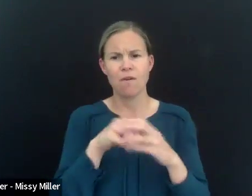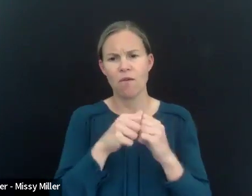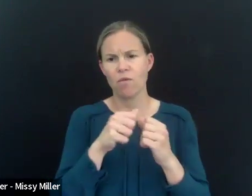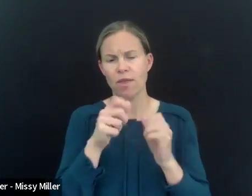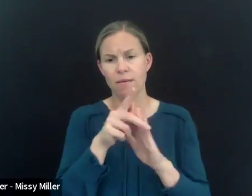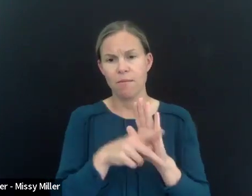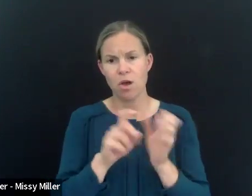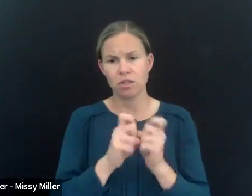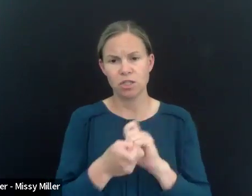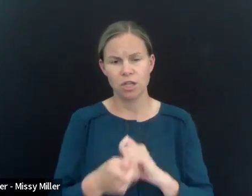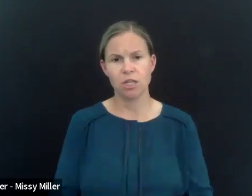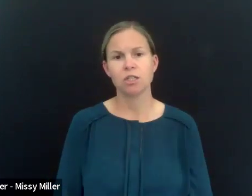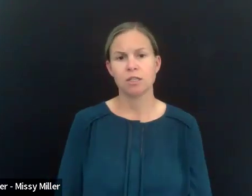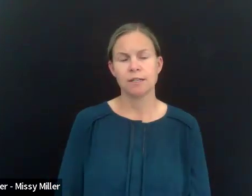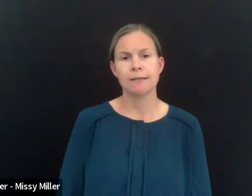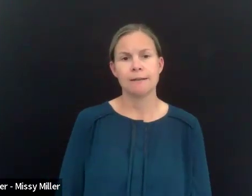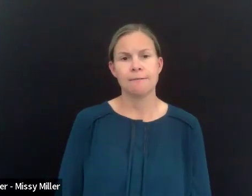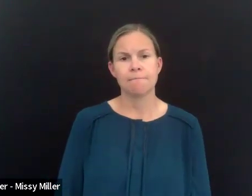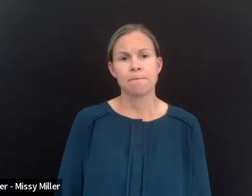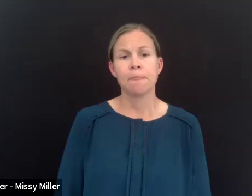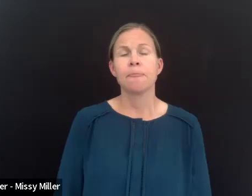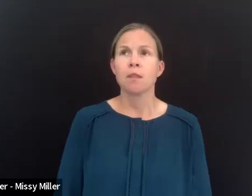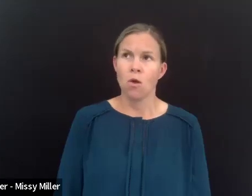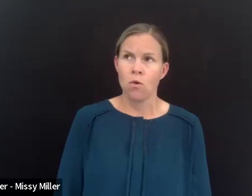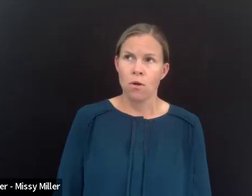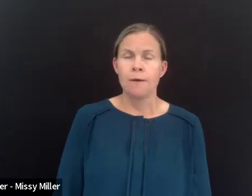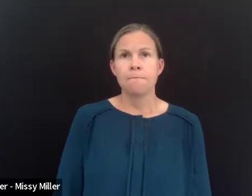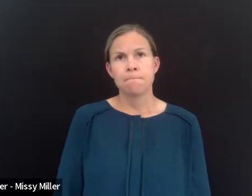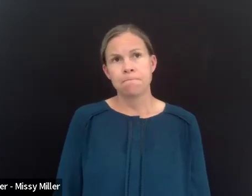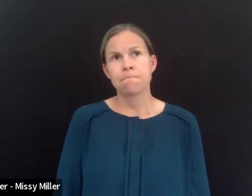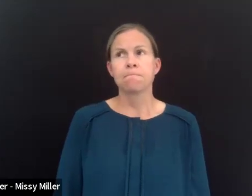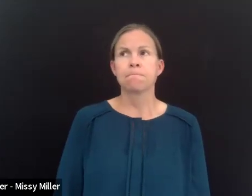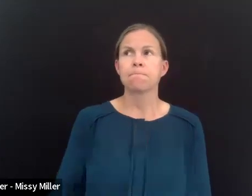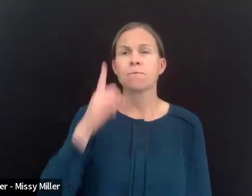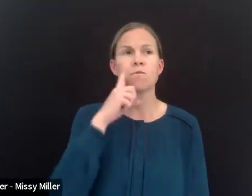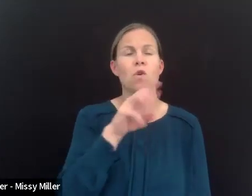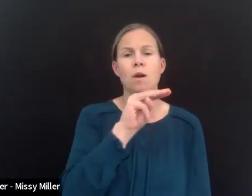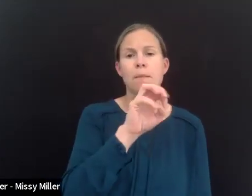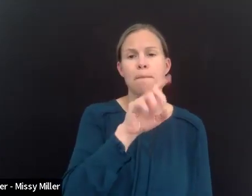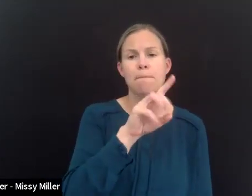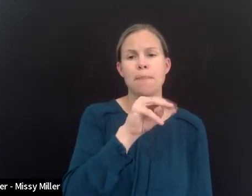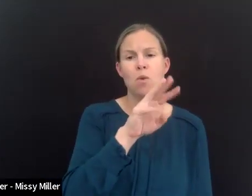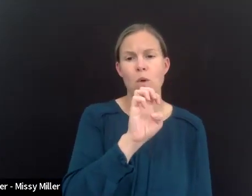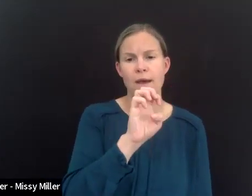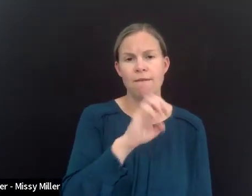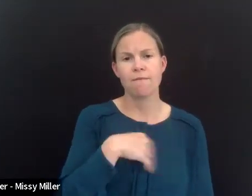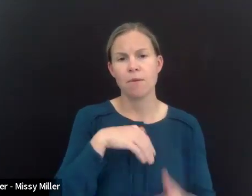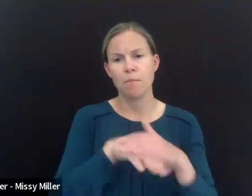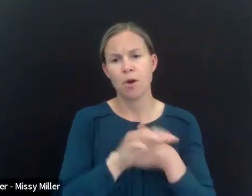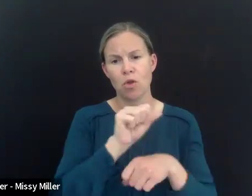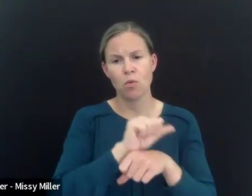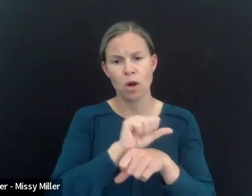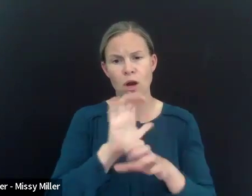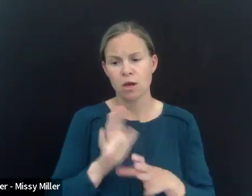So I think for starters, for midwives, birth workers, clinicians who work with pregnant